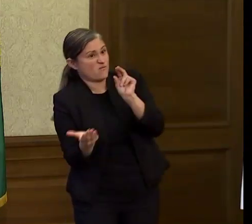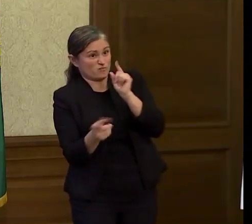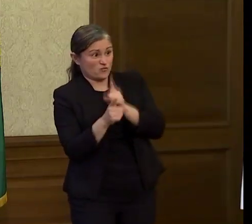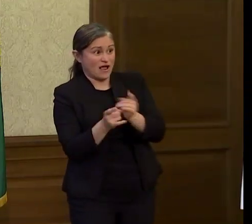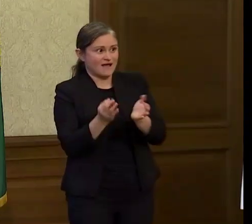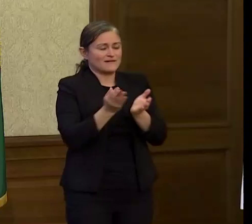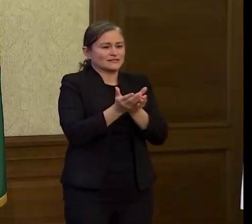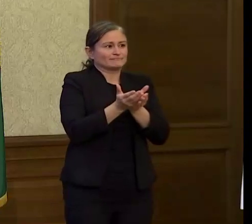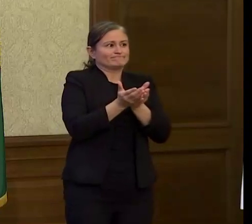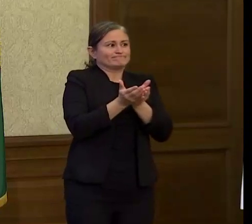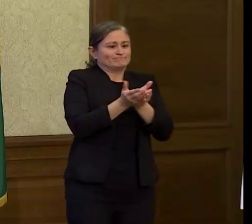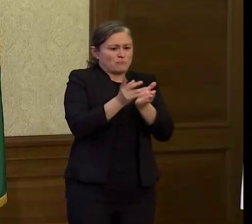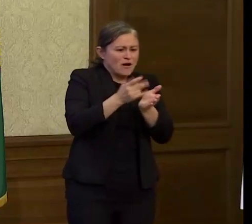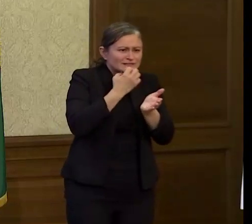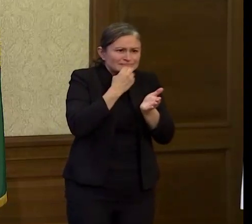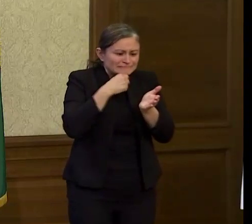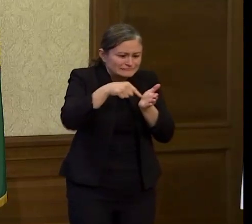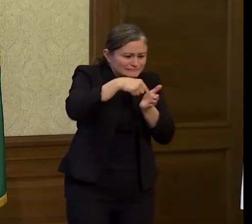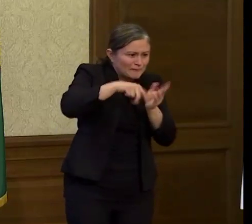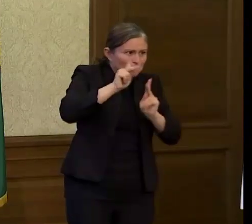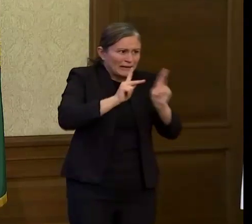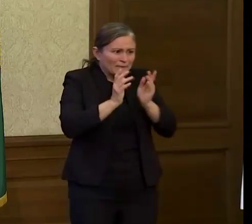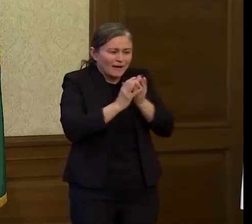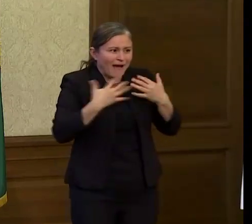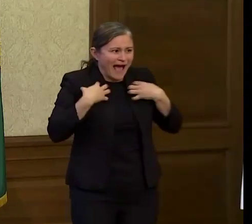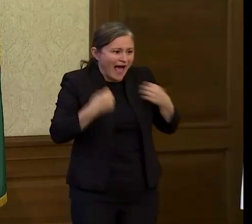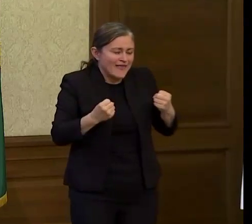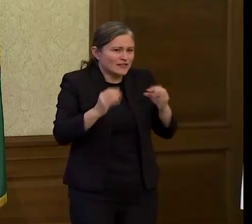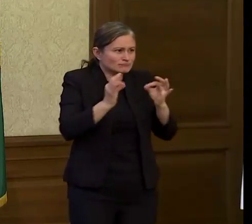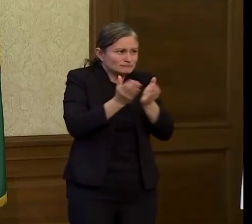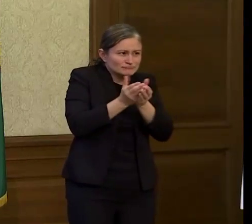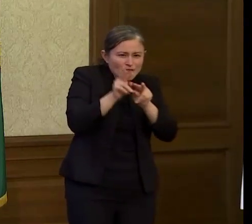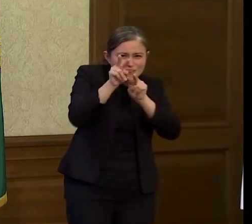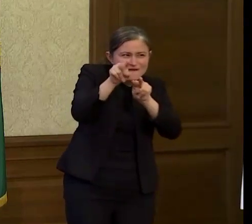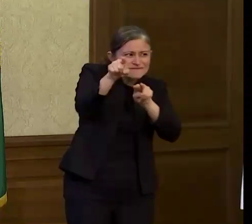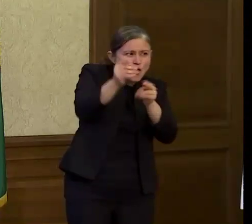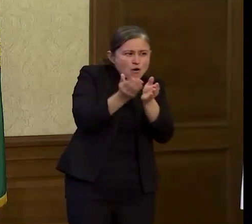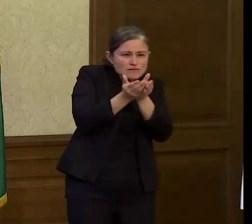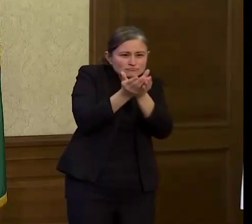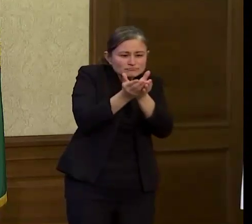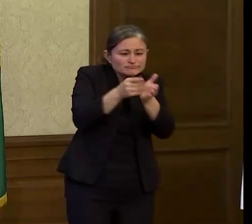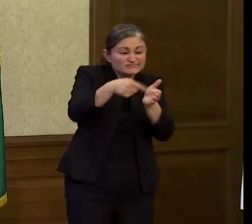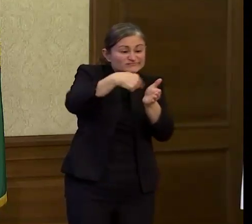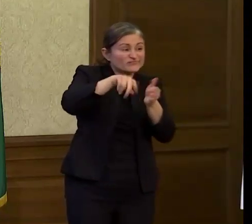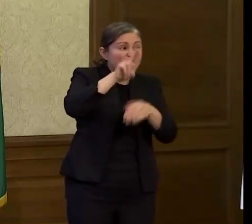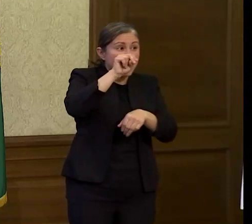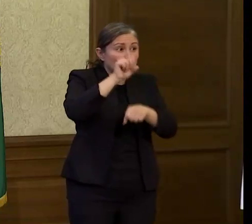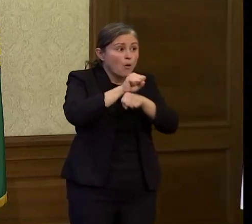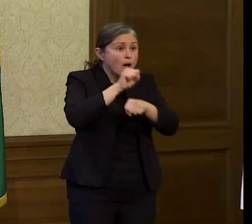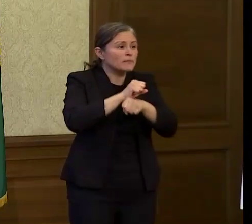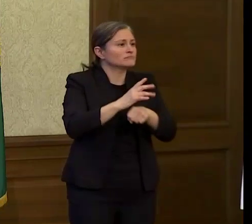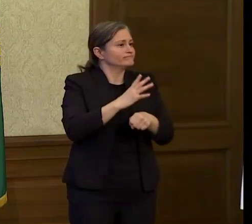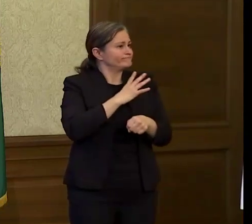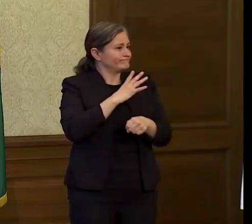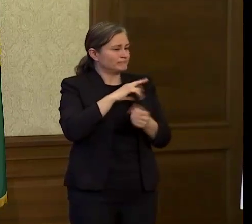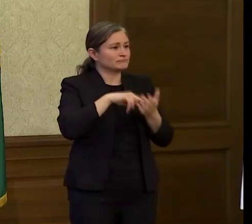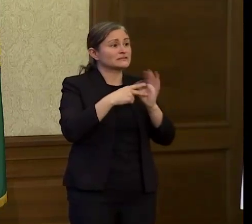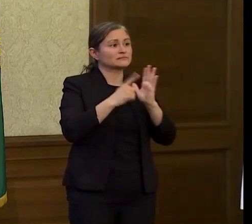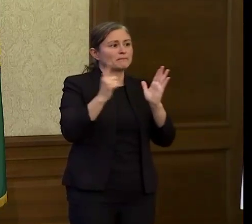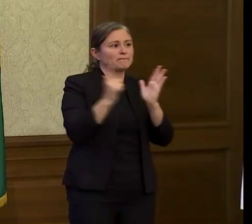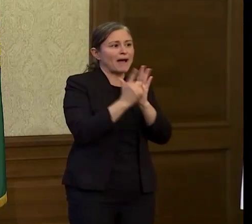have increased unemployment insurance. It's why I'm happy I've done a ban on evictions of rent and mortgage